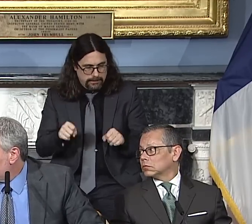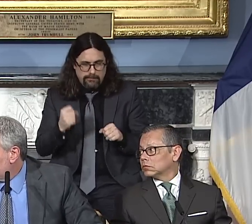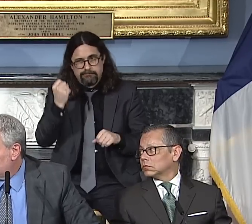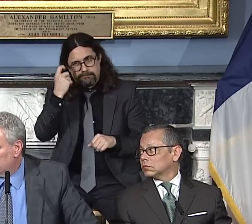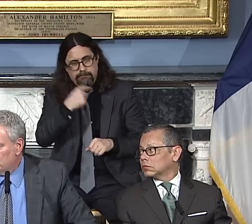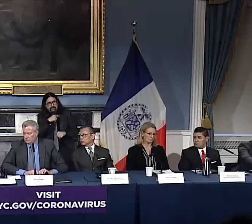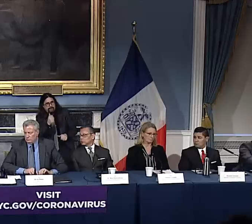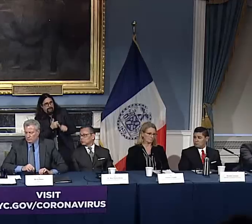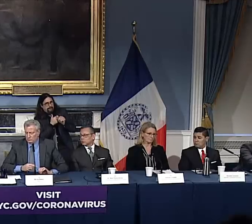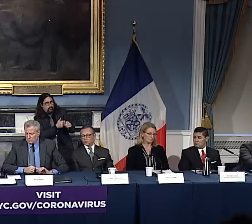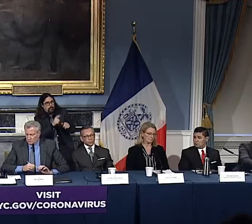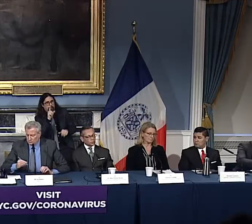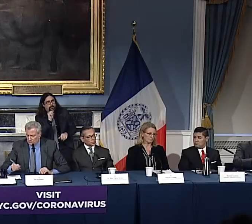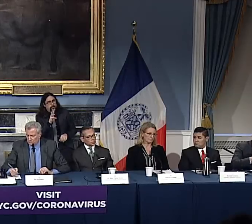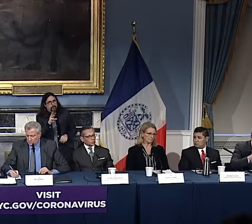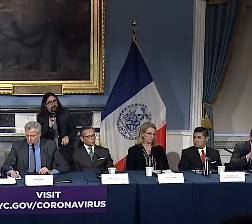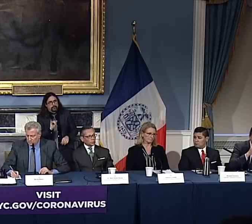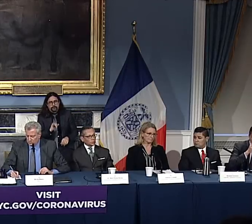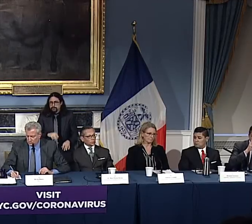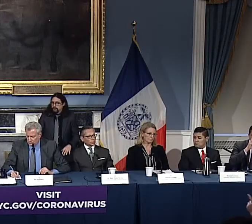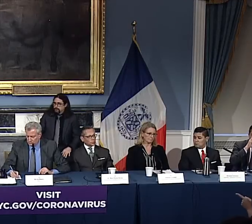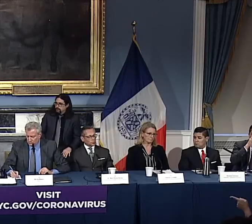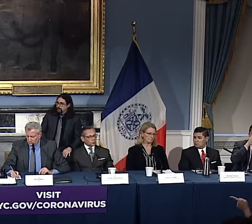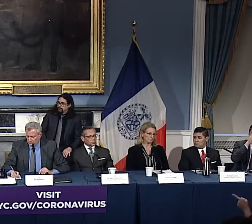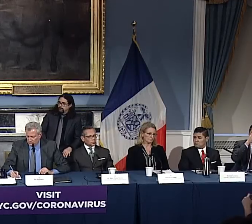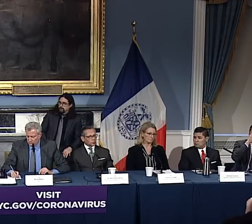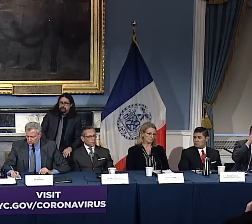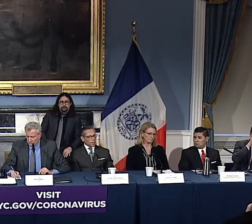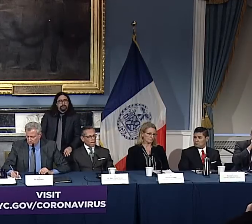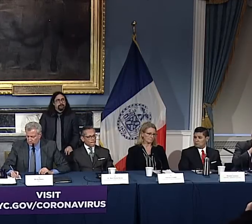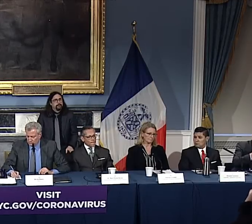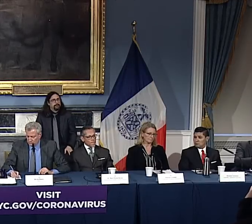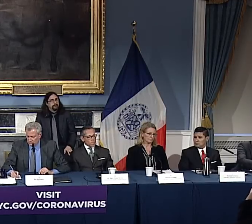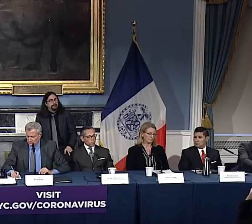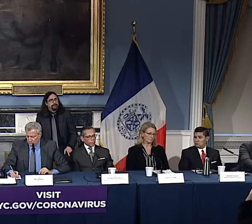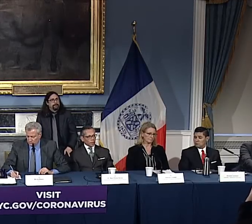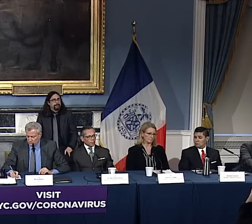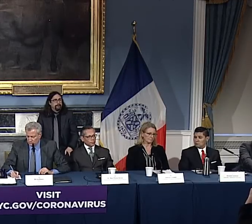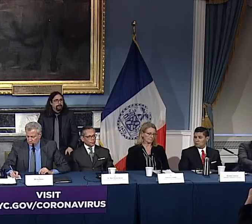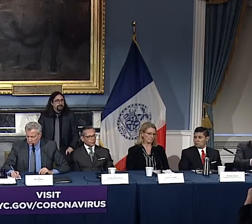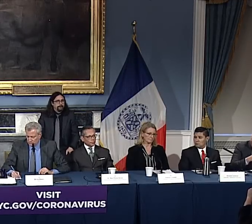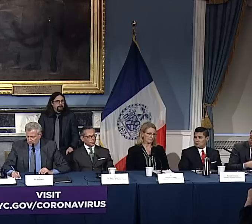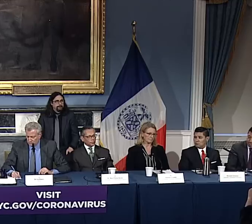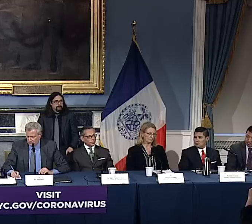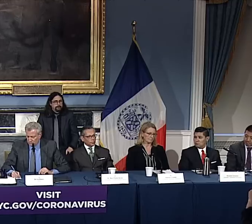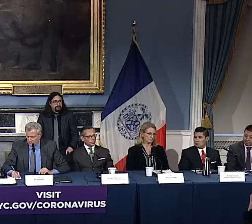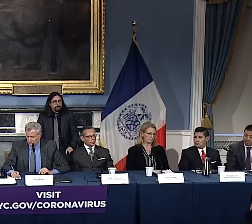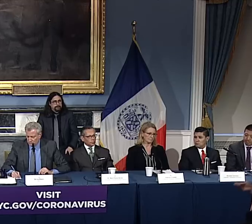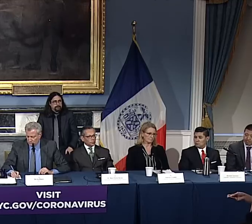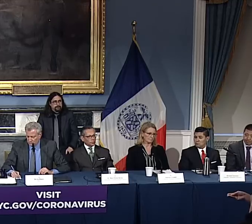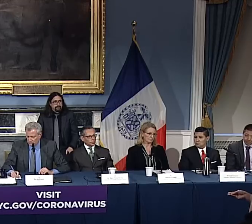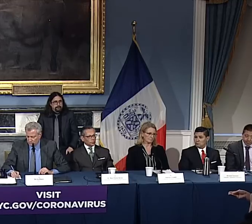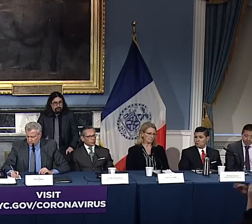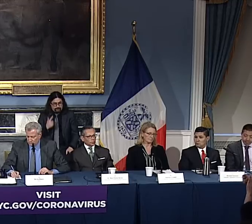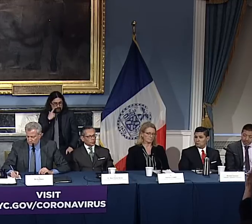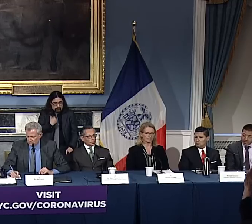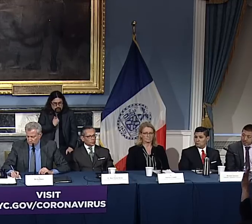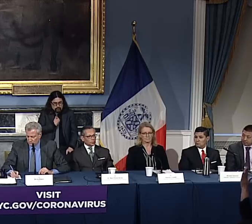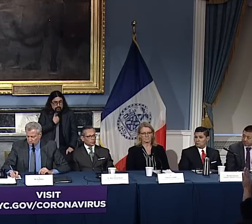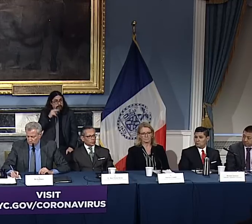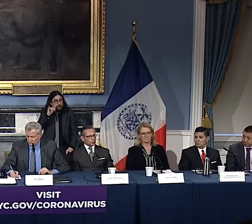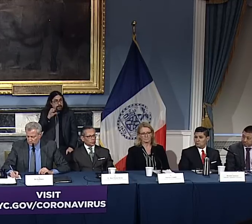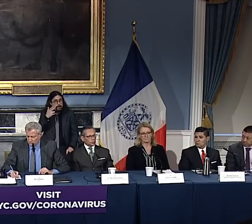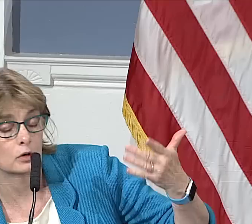have suspended the execution of any warrants of eviction in Nycha, except in very limited